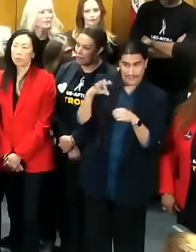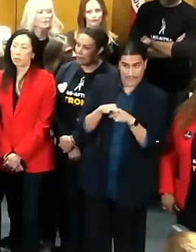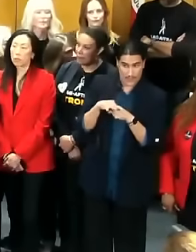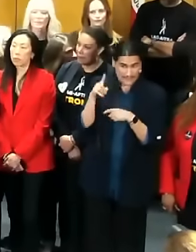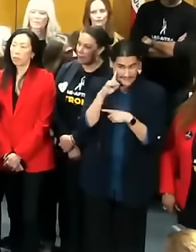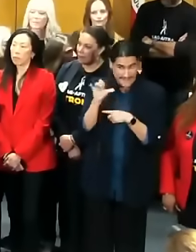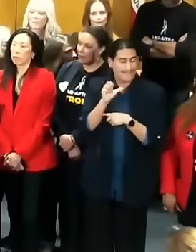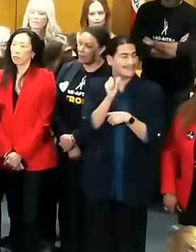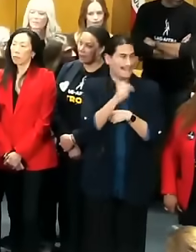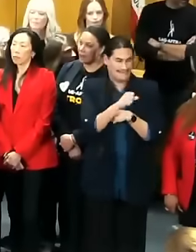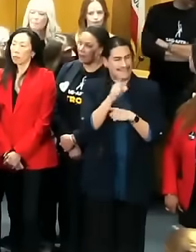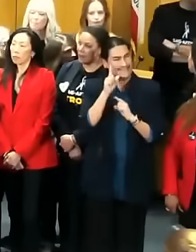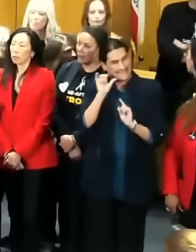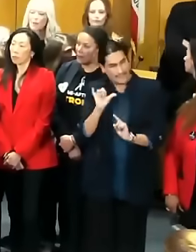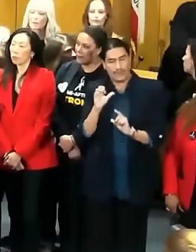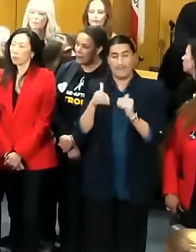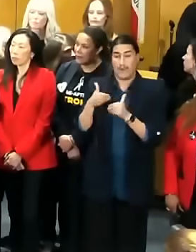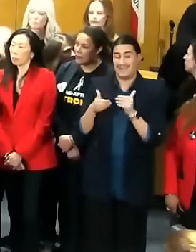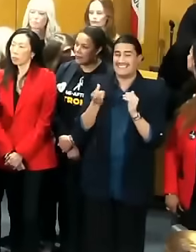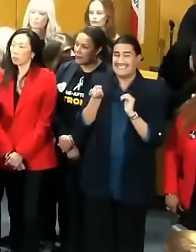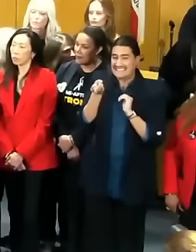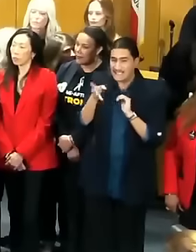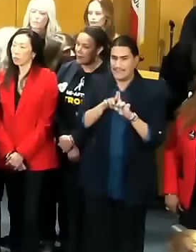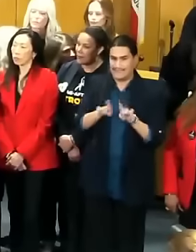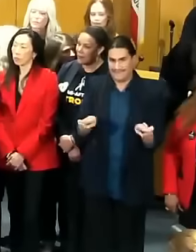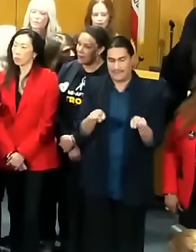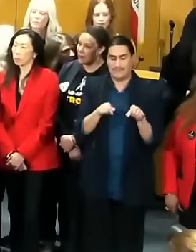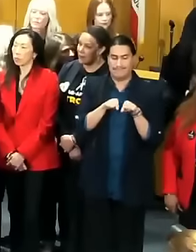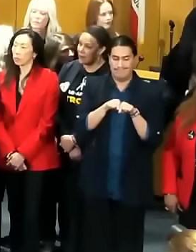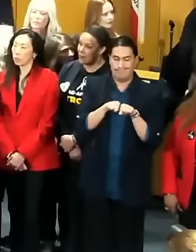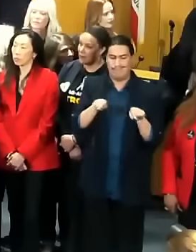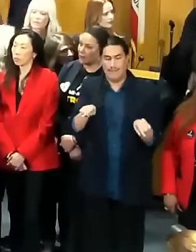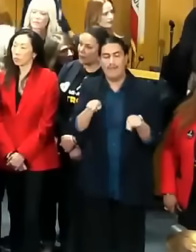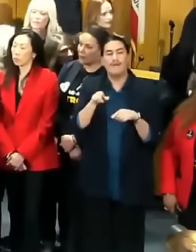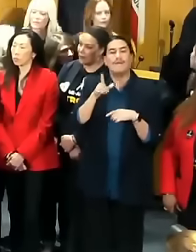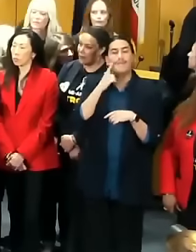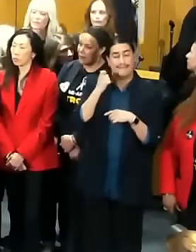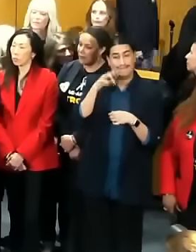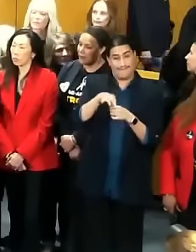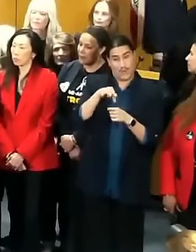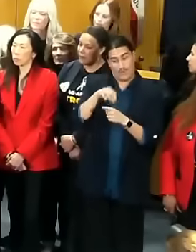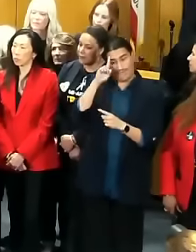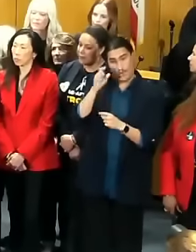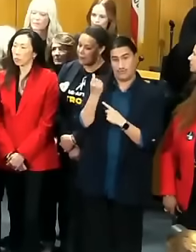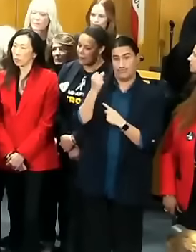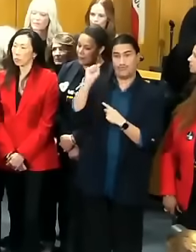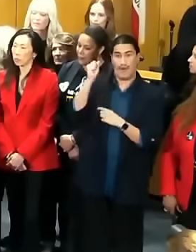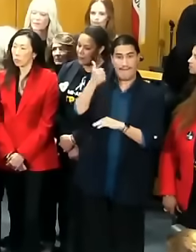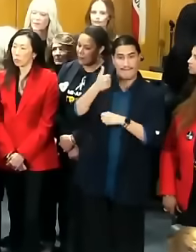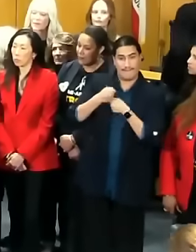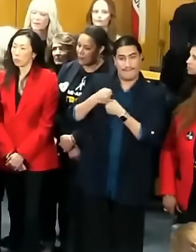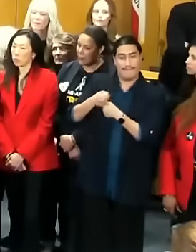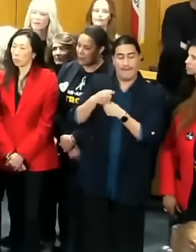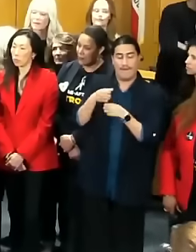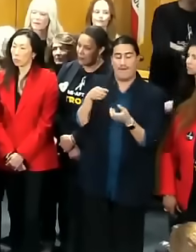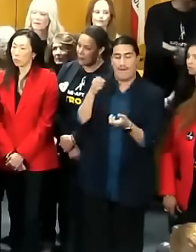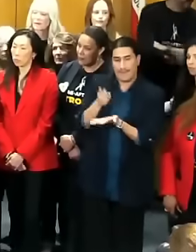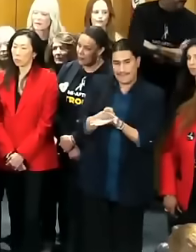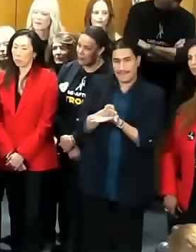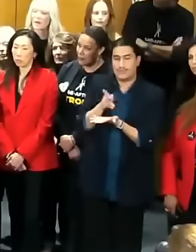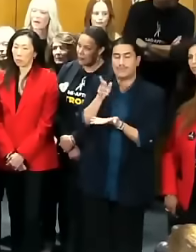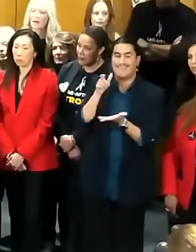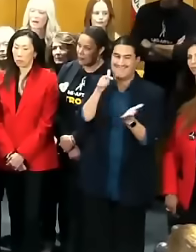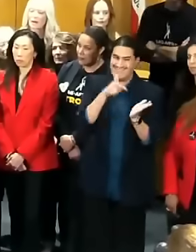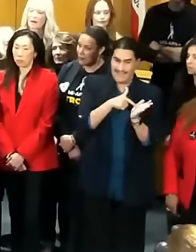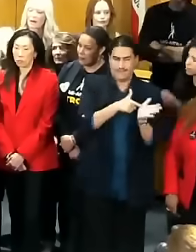to it. Some of the process is a little different because as opposed to a vote on a strike authorization, this involves an extensive